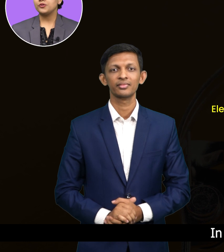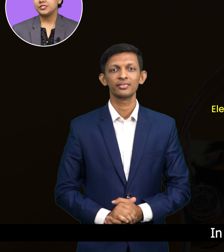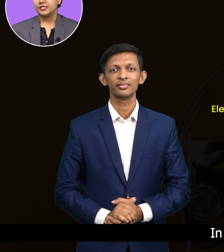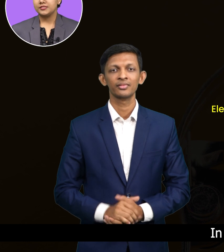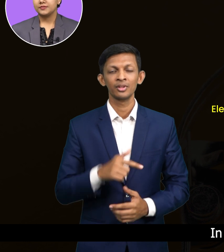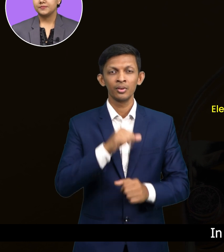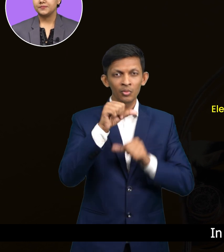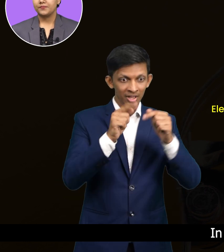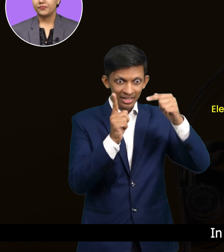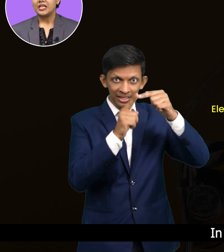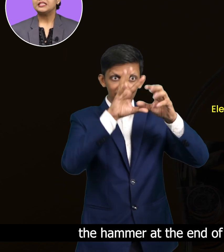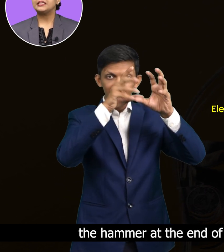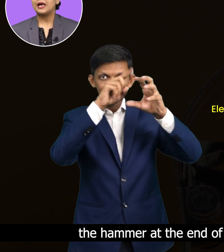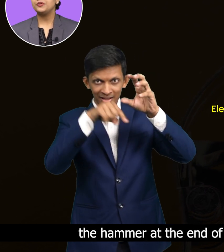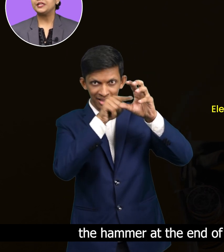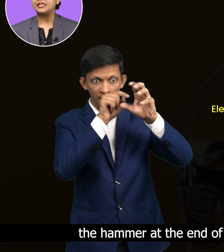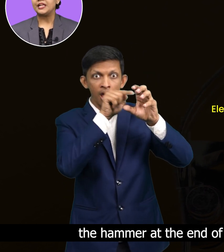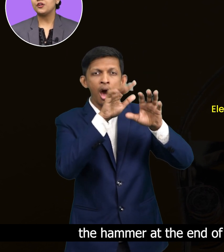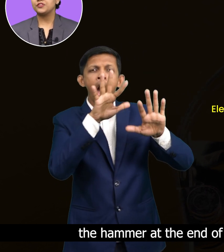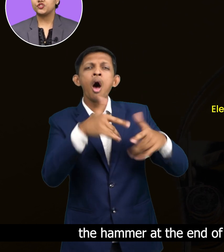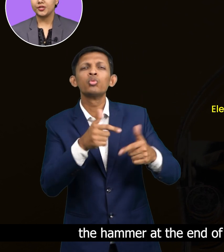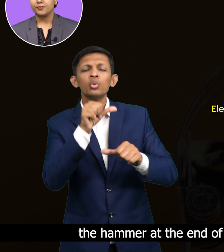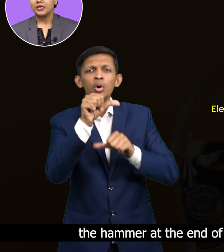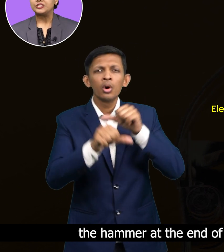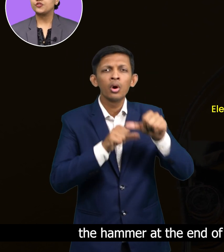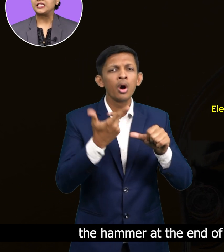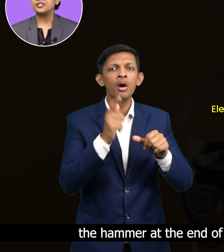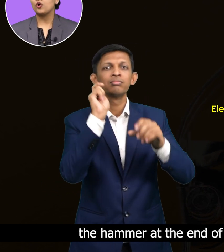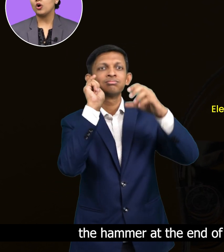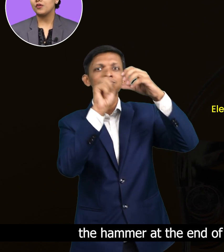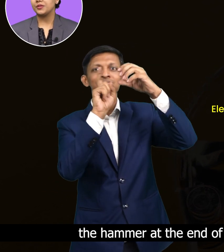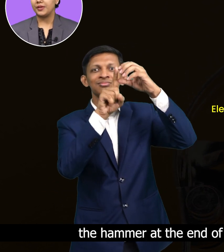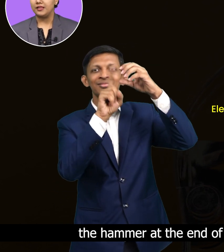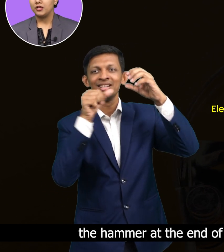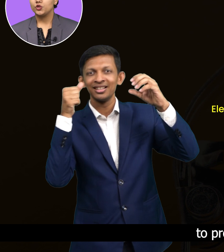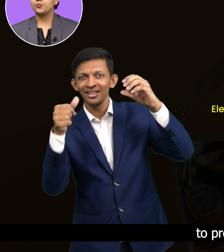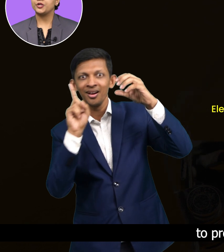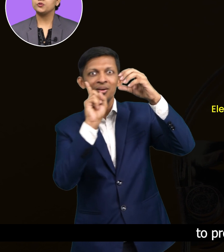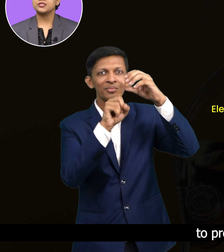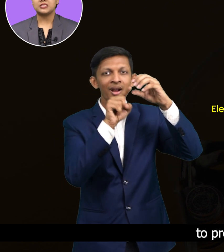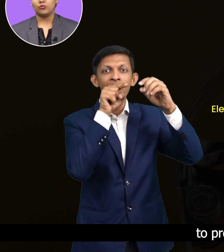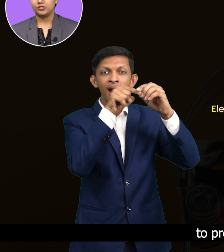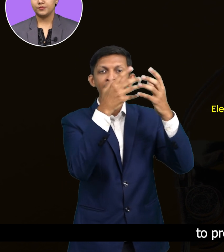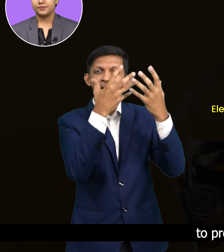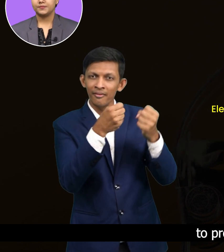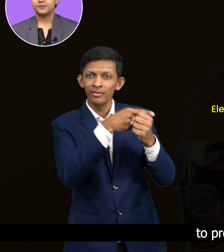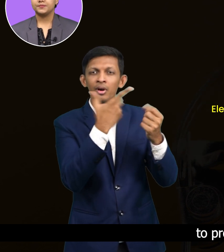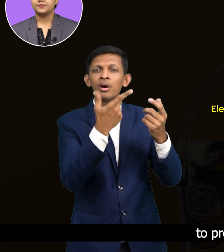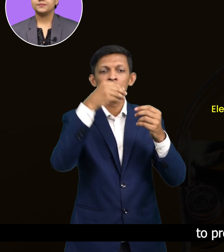In the process, the hammer at the end of the strip strikes the gong of the bell to produce a